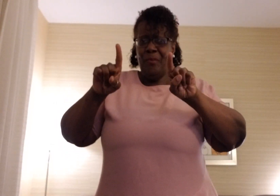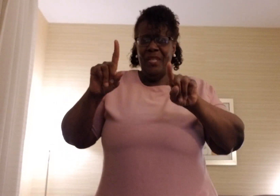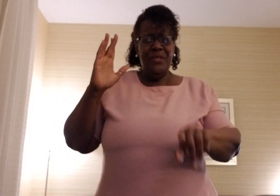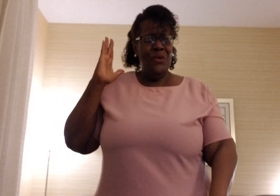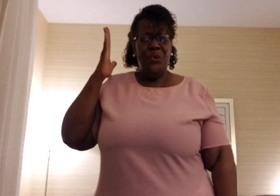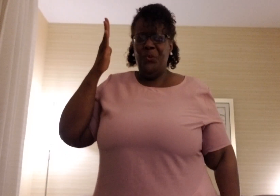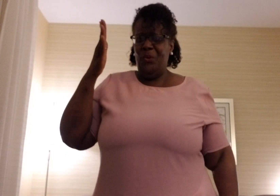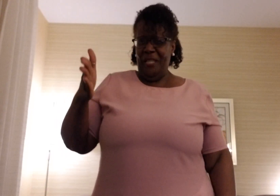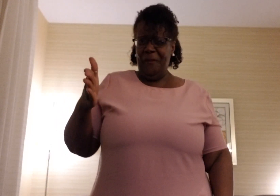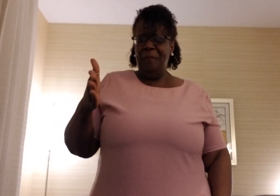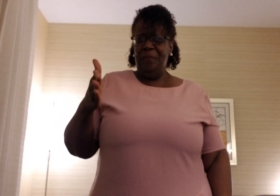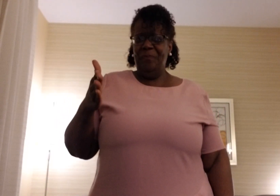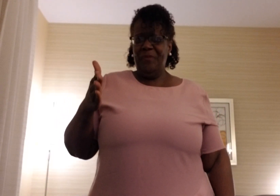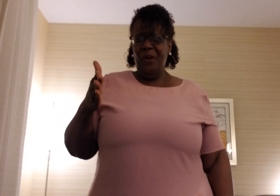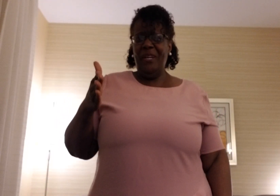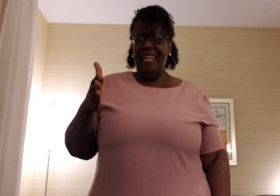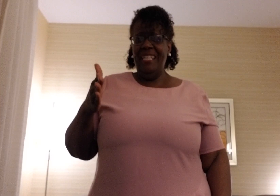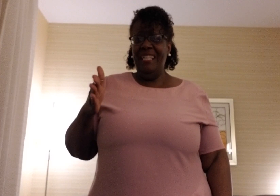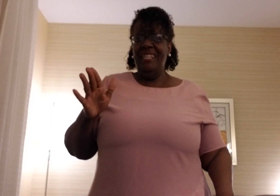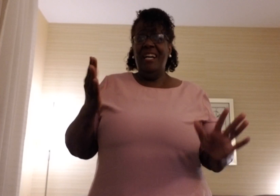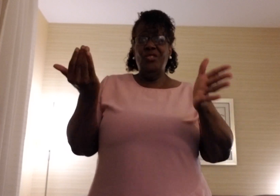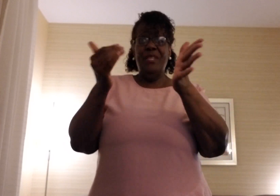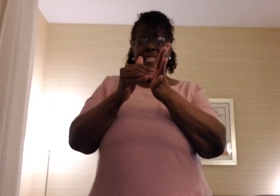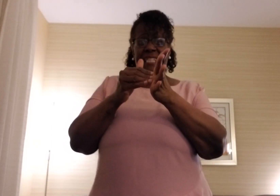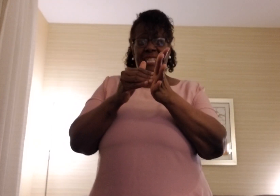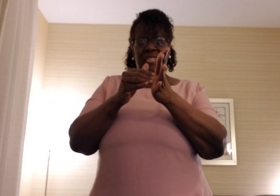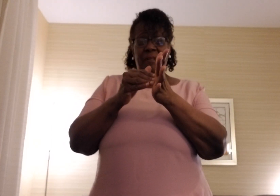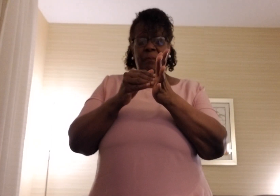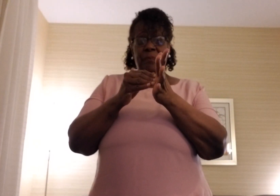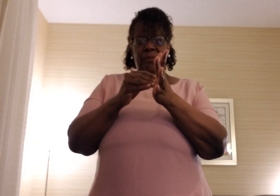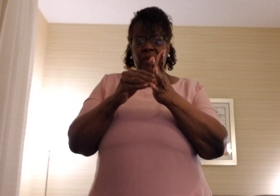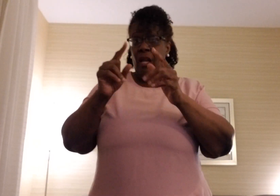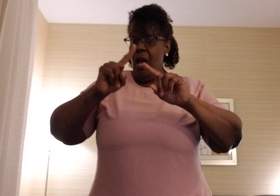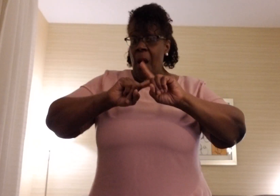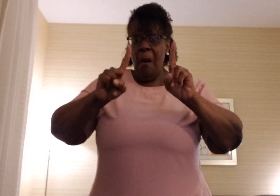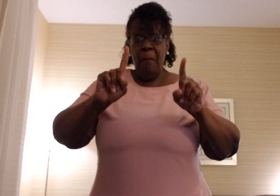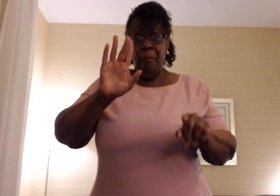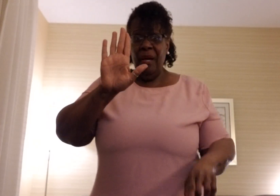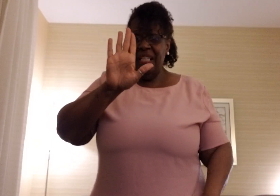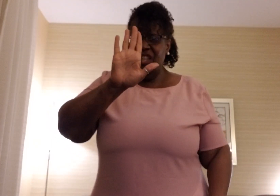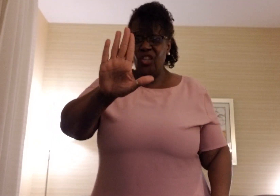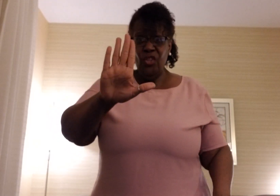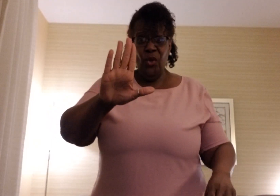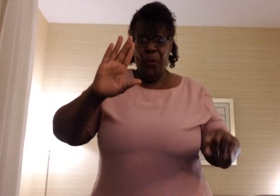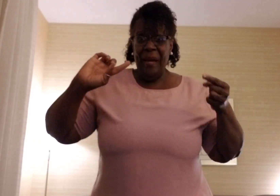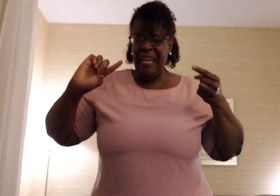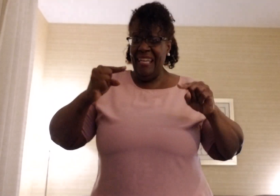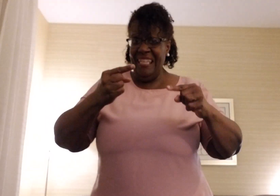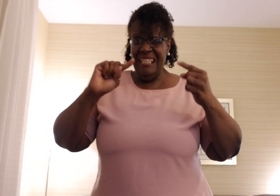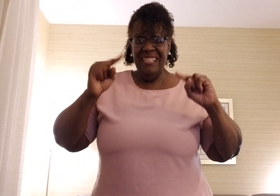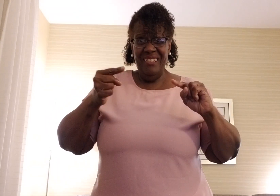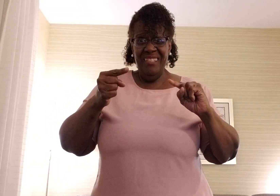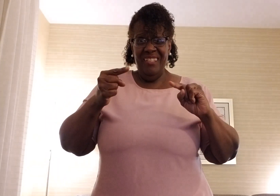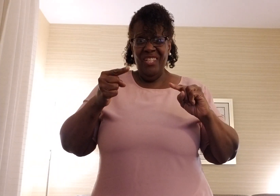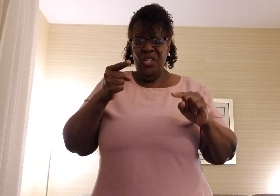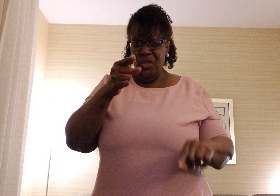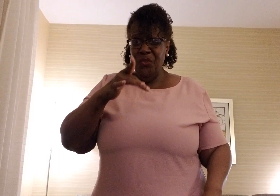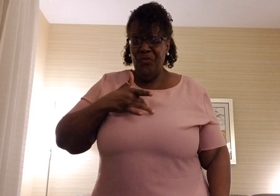happen will. Okay? I'll do that again. But your pain, you